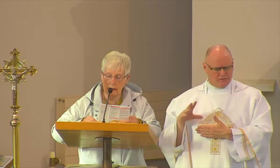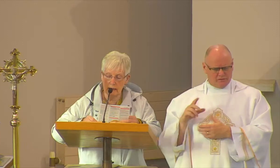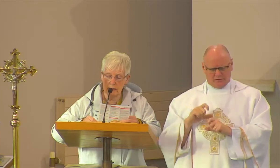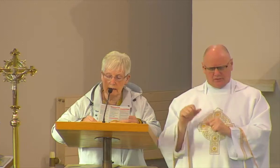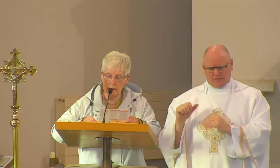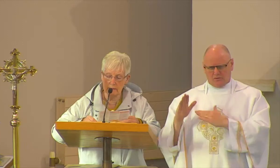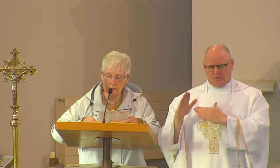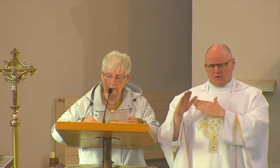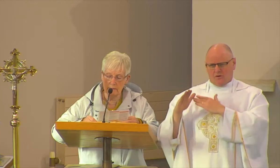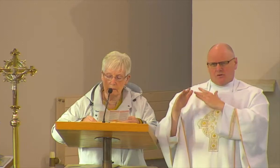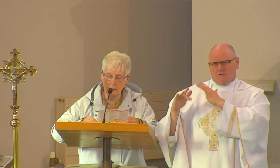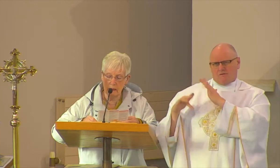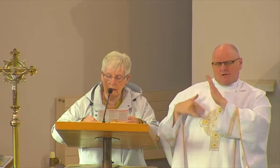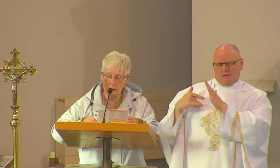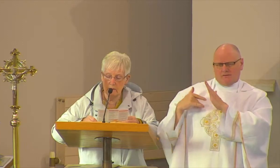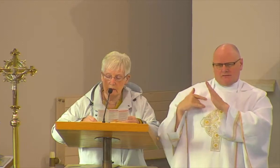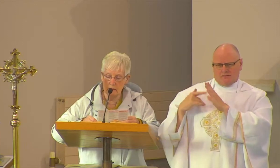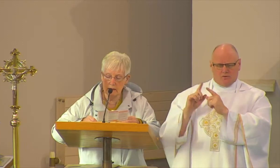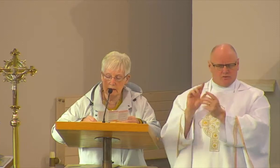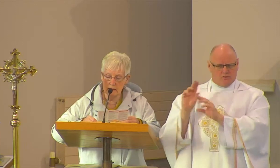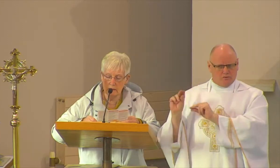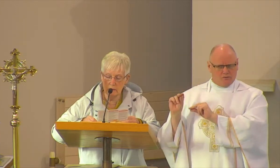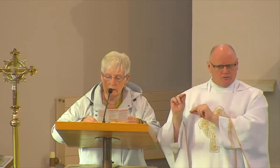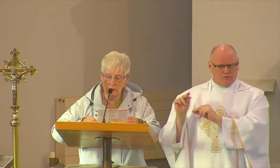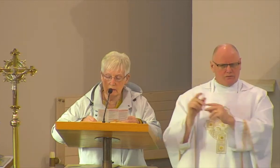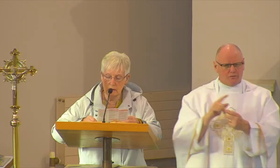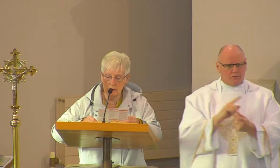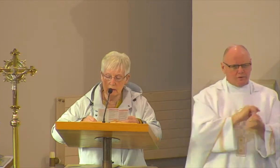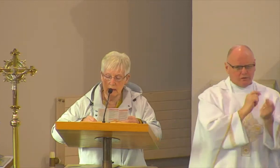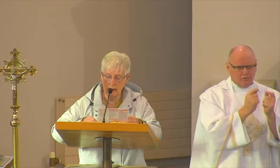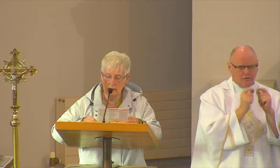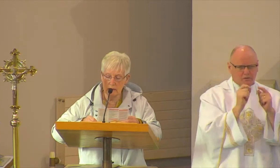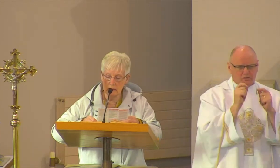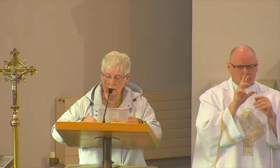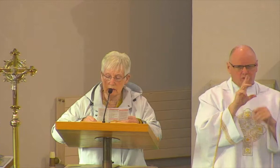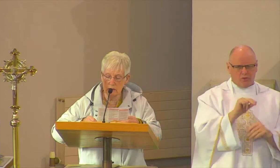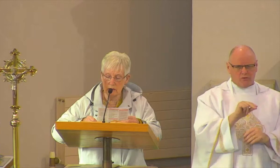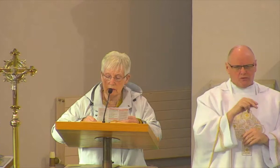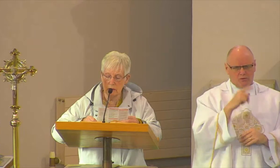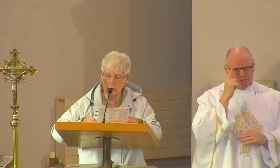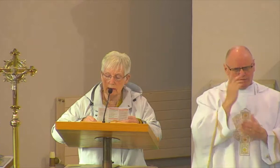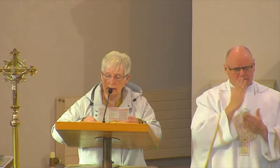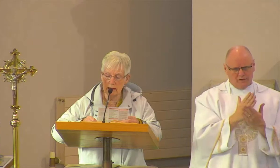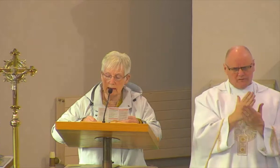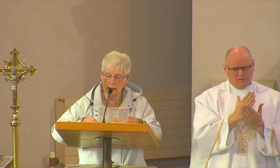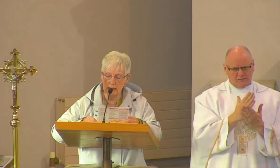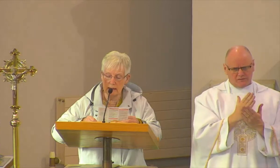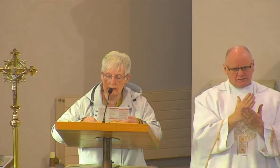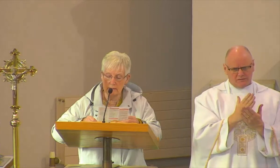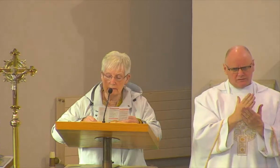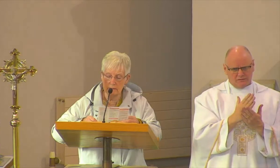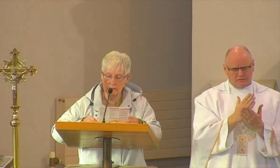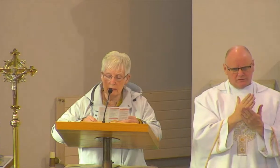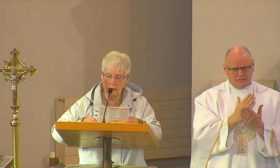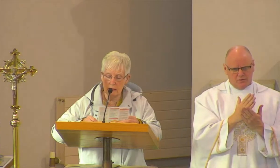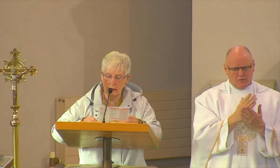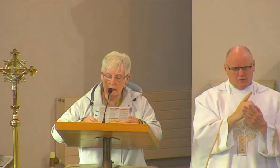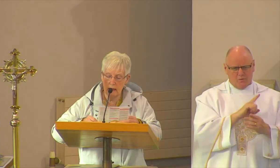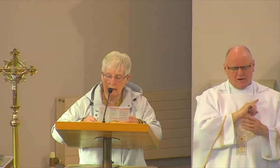pagans. For this is what the Lord commanded us to do when he said, 'I have